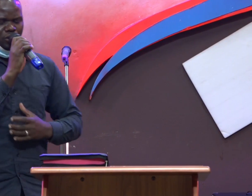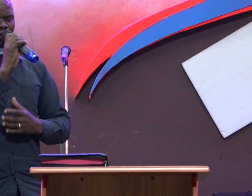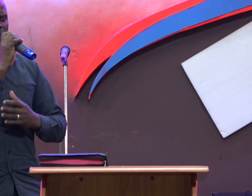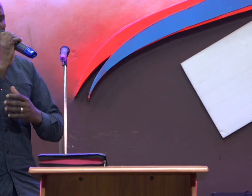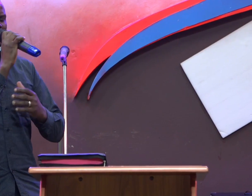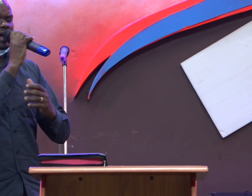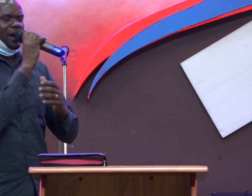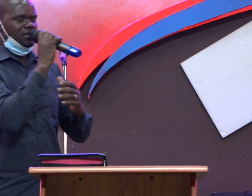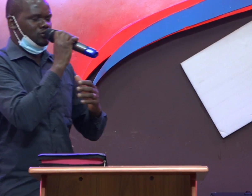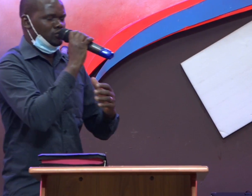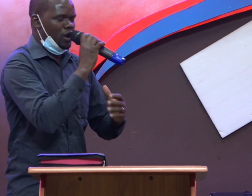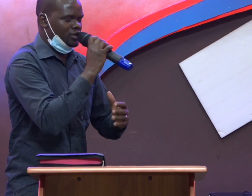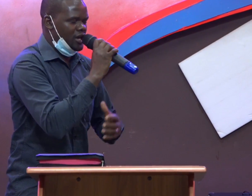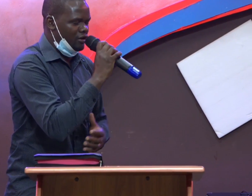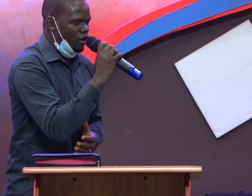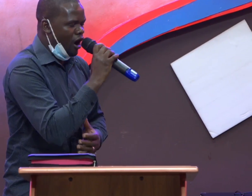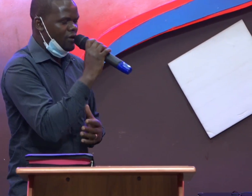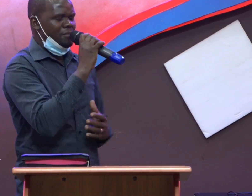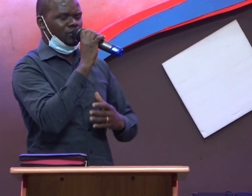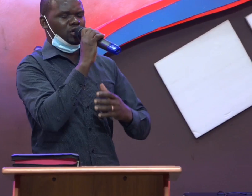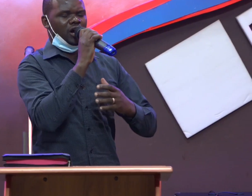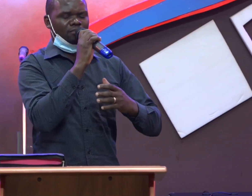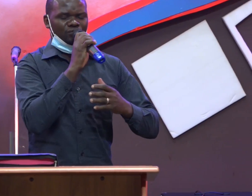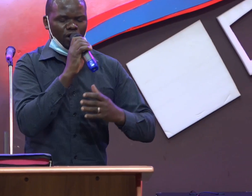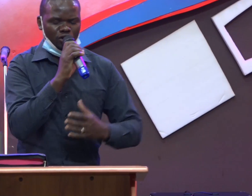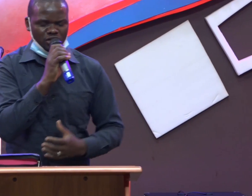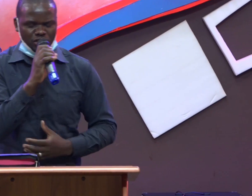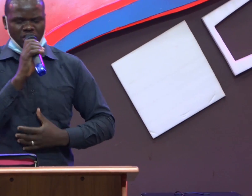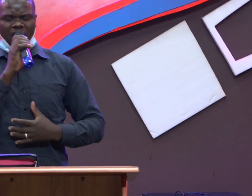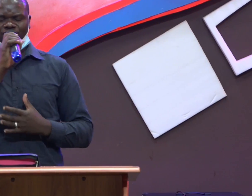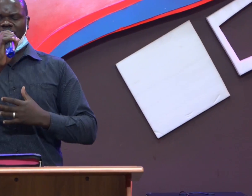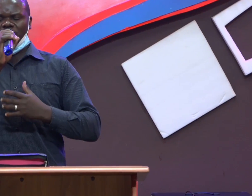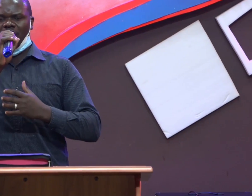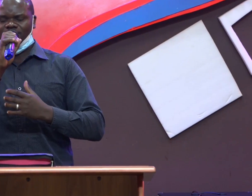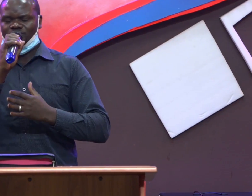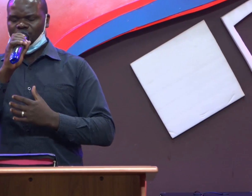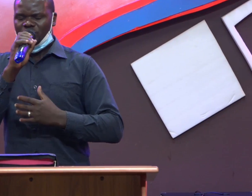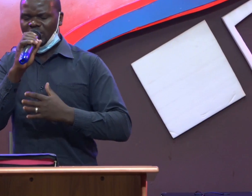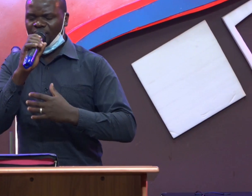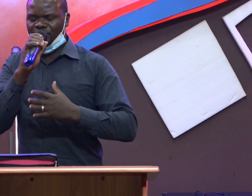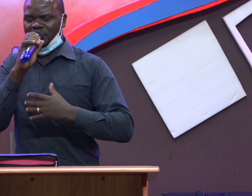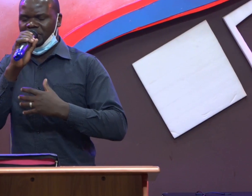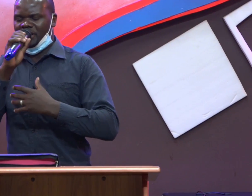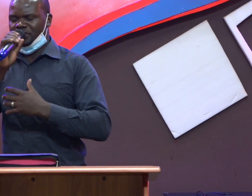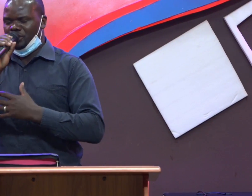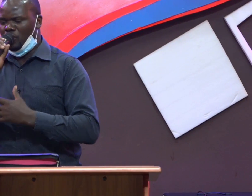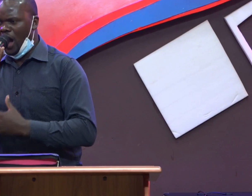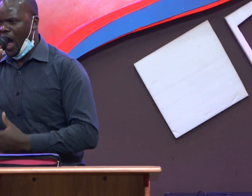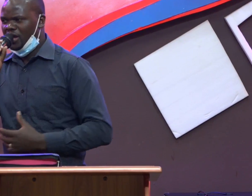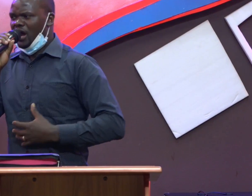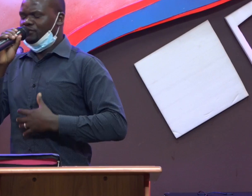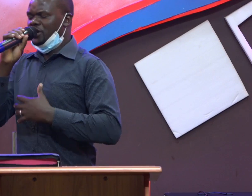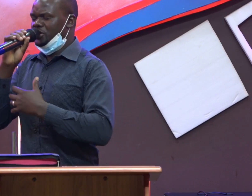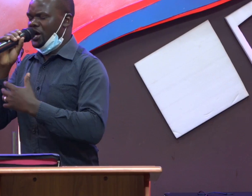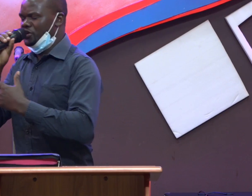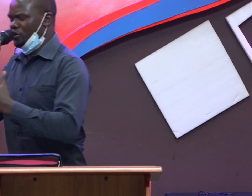strength, because our inner man is not well cared of. But we come before your knees after the after hearing your